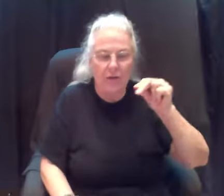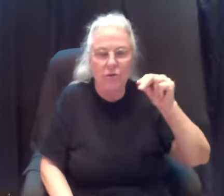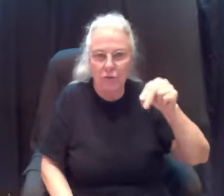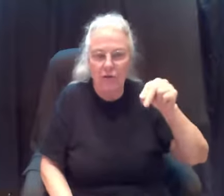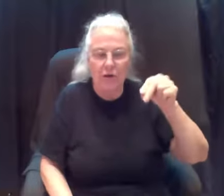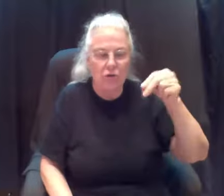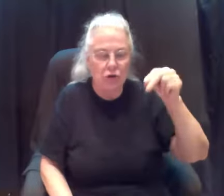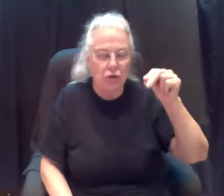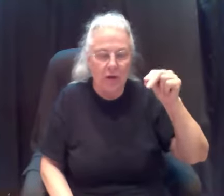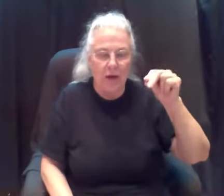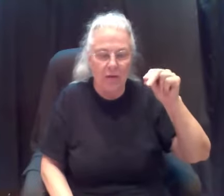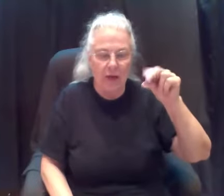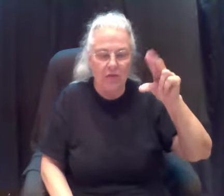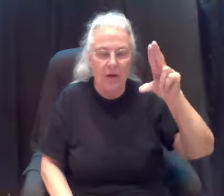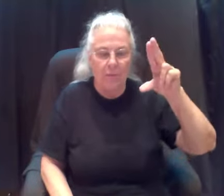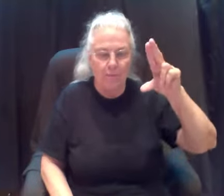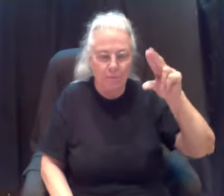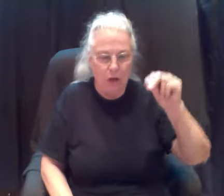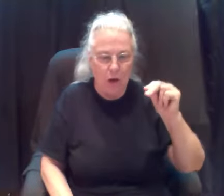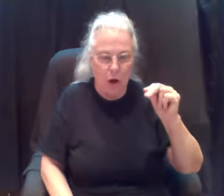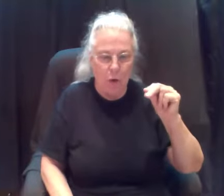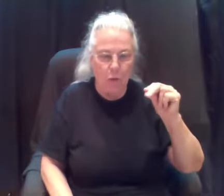two fingers straight down on that thumb. No.